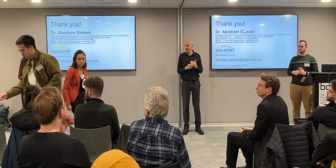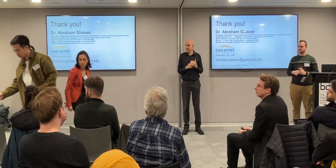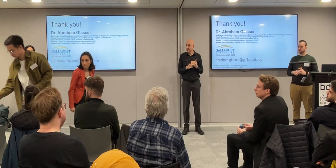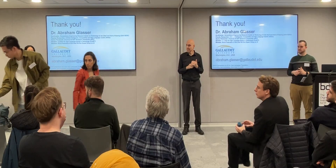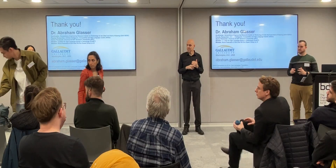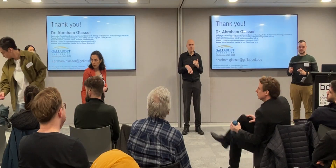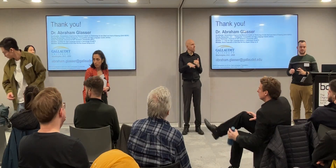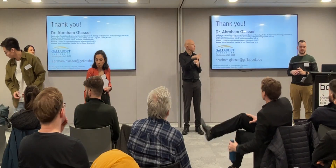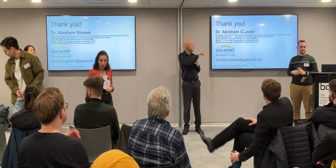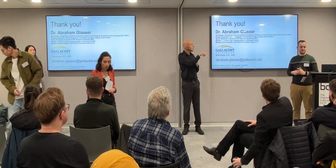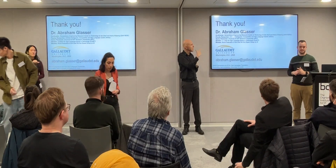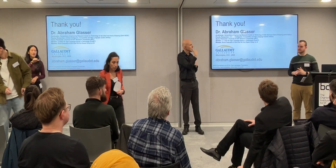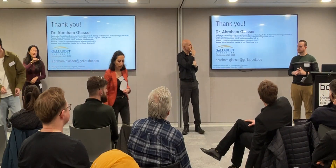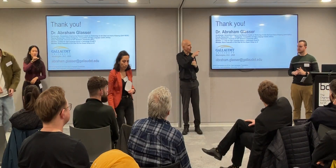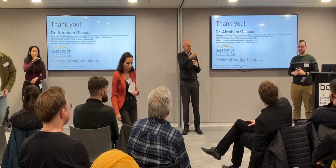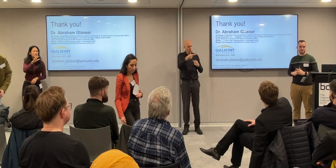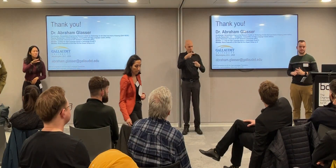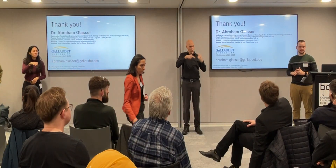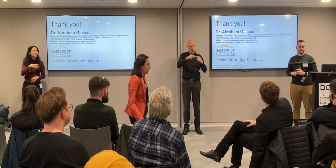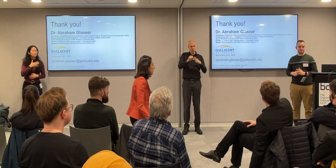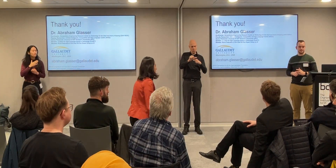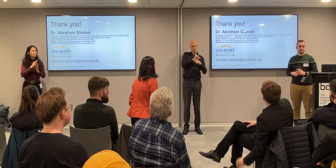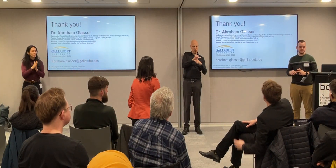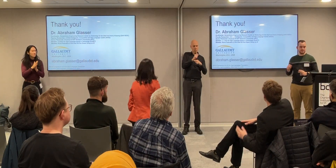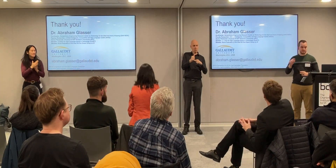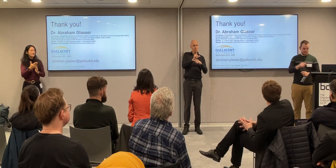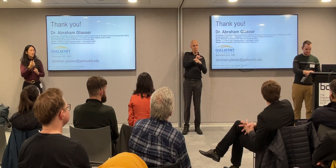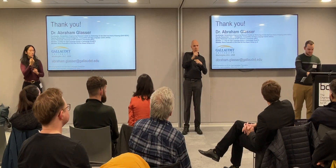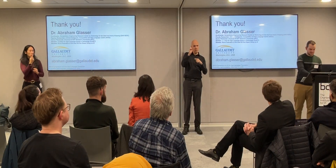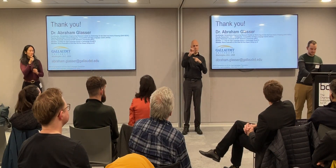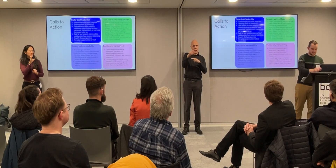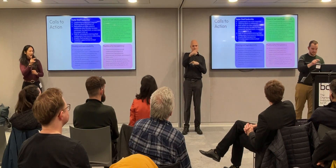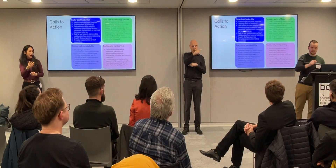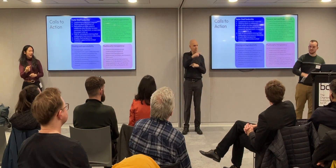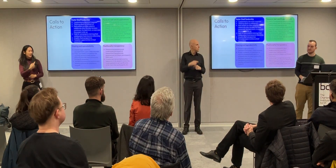Abraham, could you go back to the previous slide?